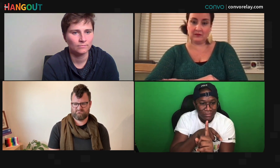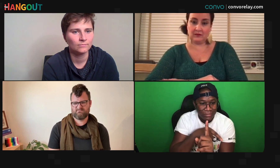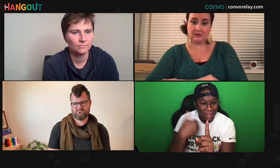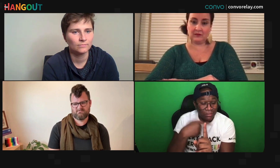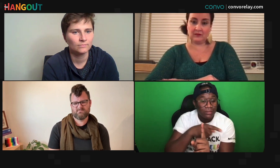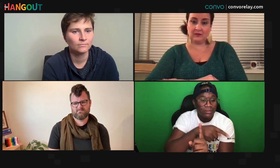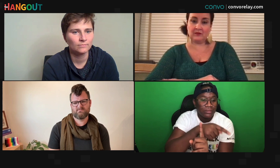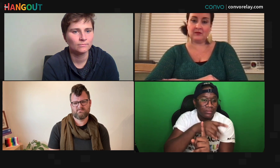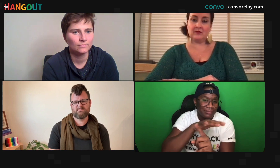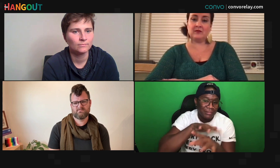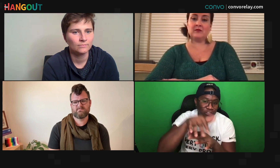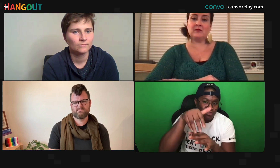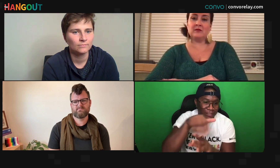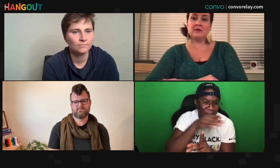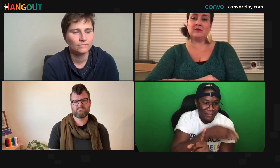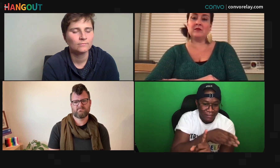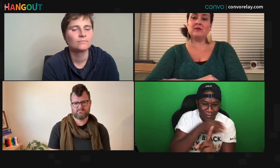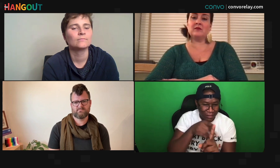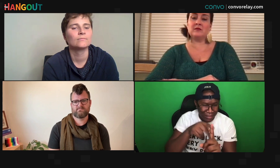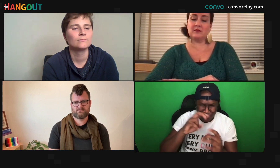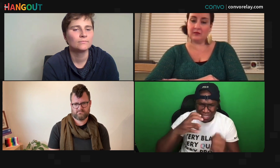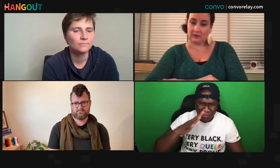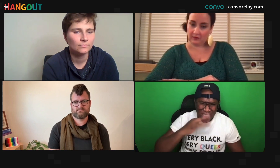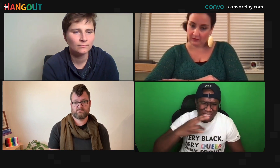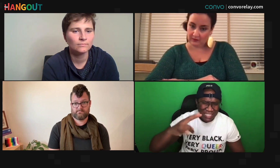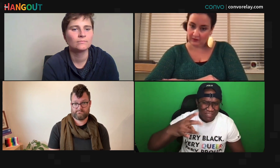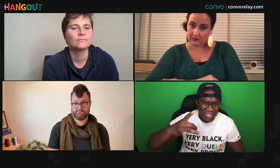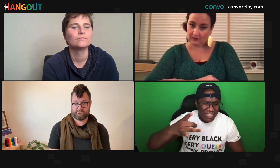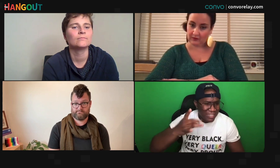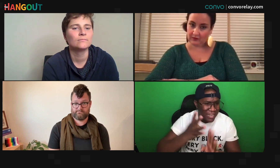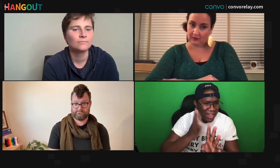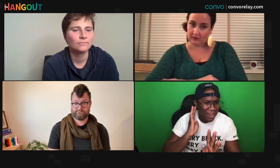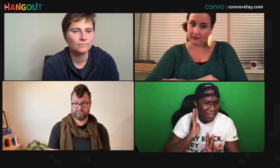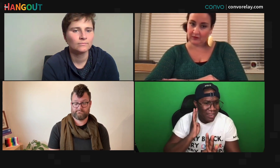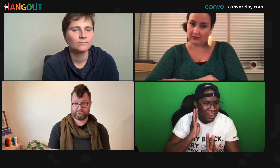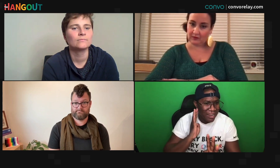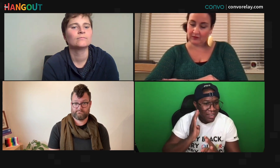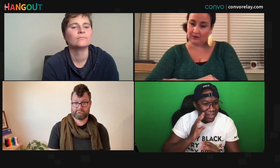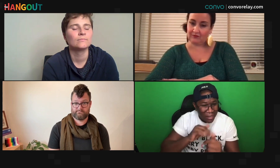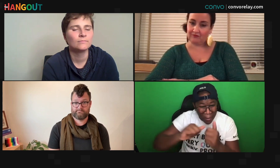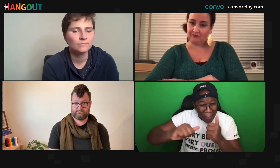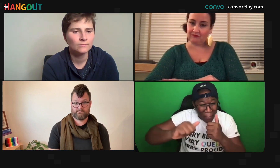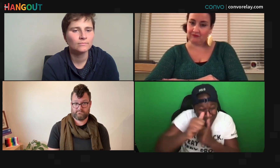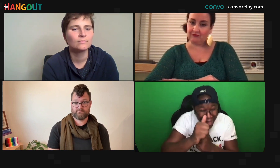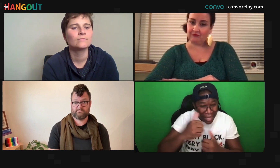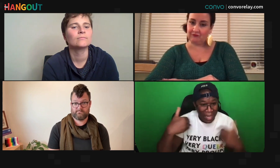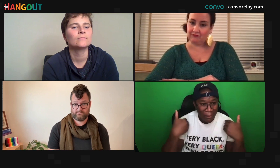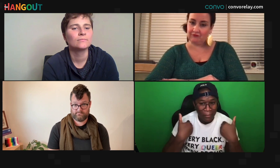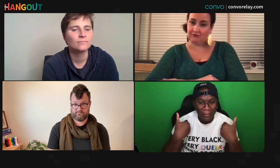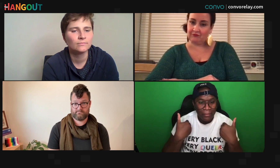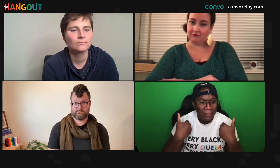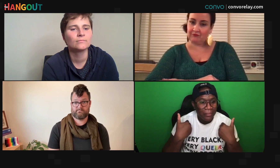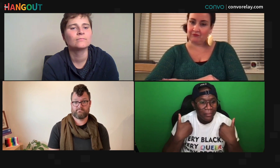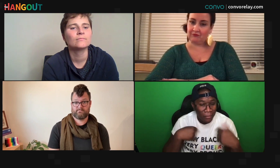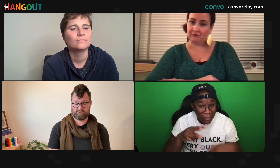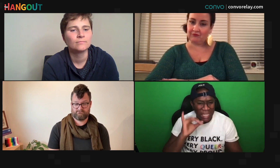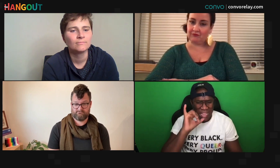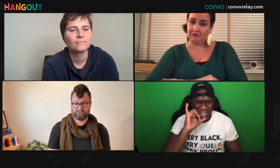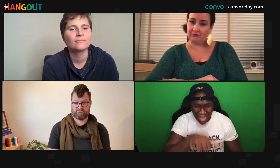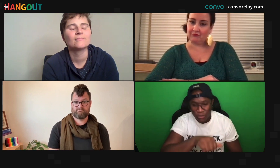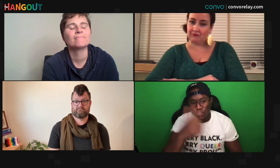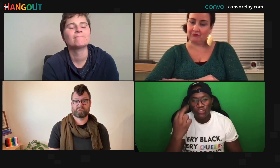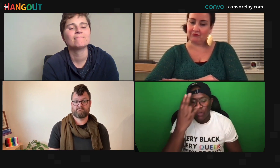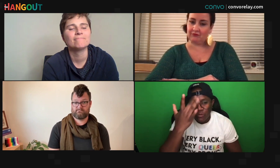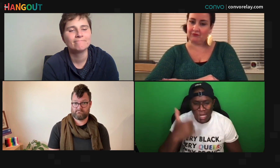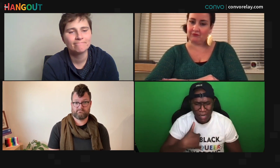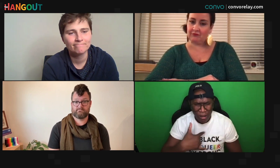Black authors and illustrators are at the very, very end. It's maybe 7th or 8th in